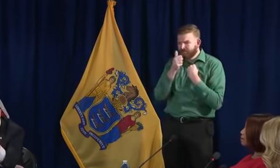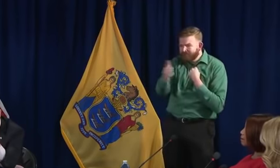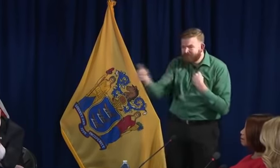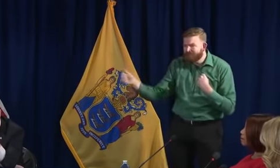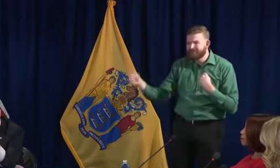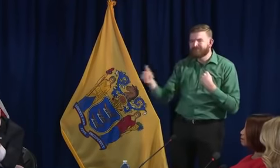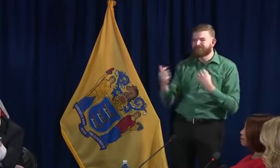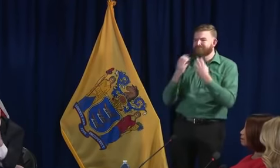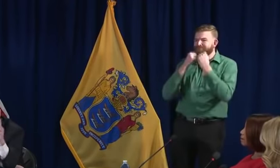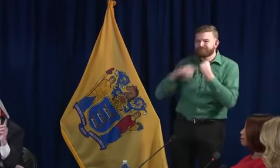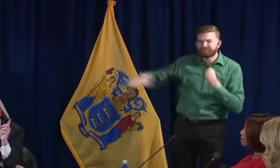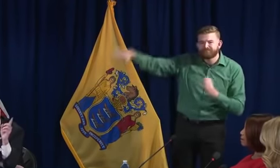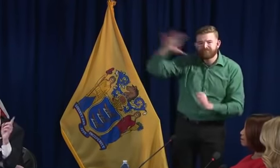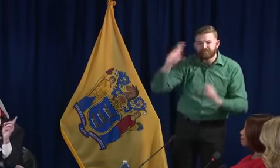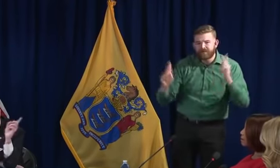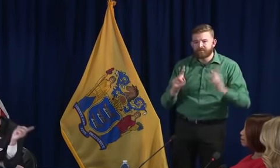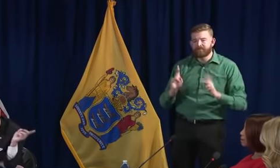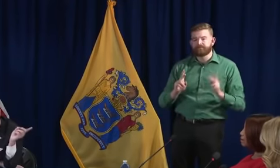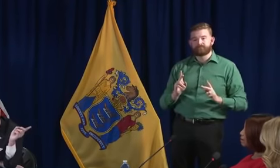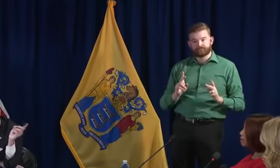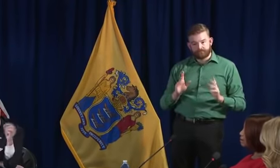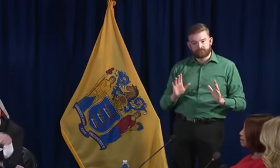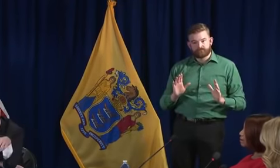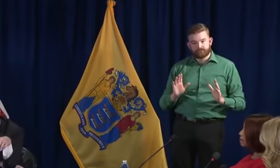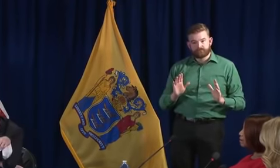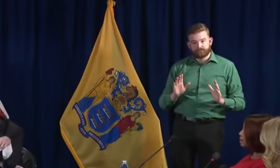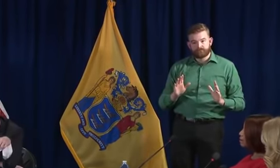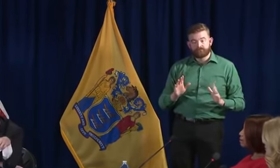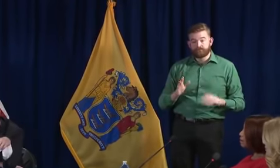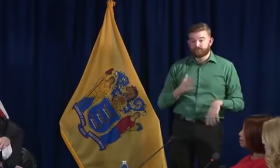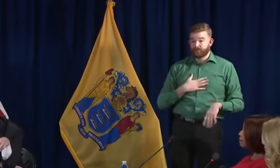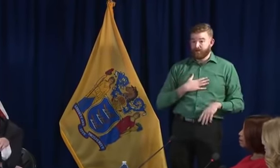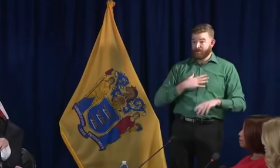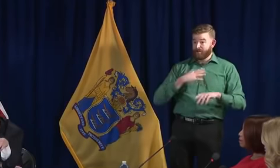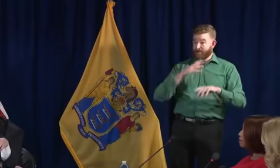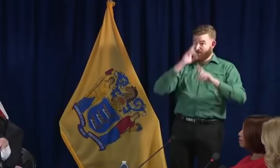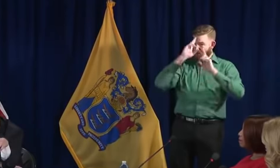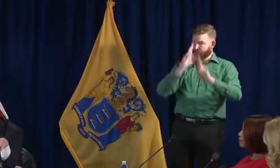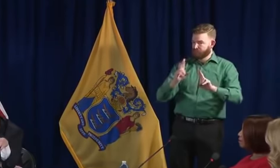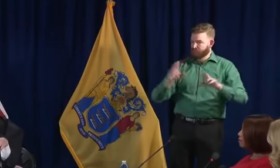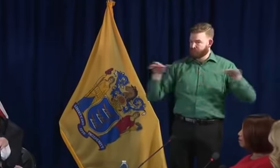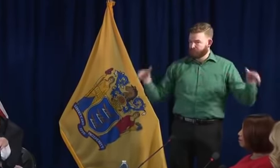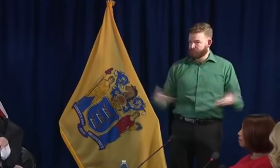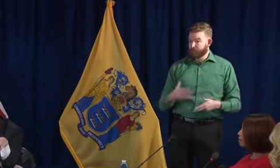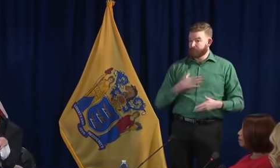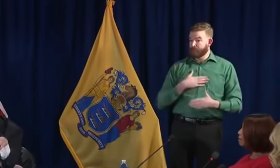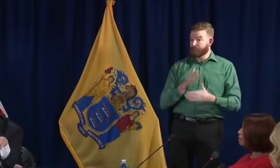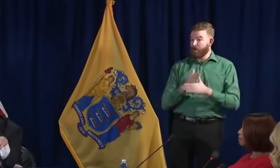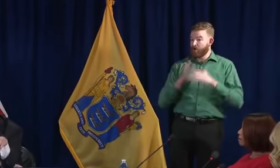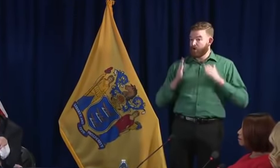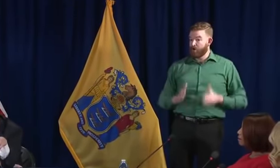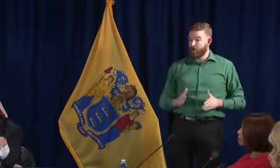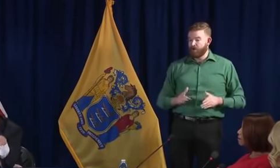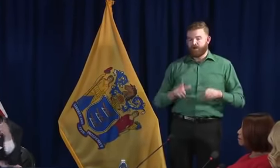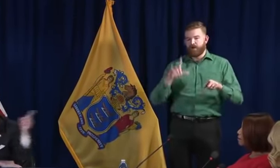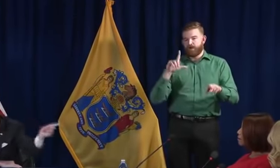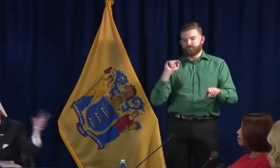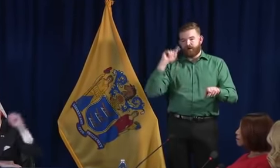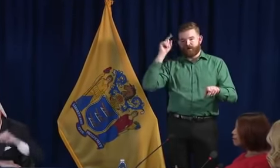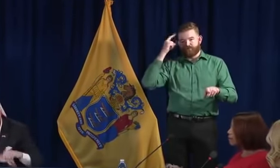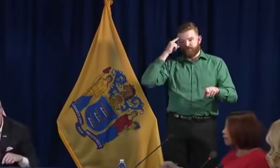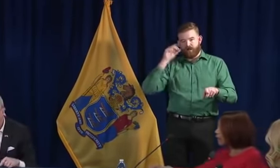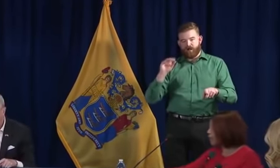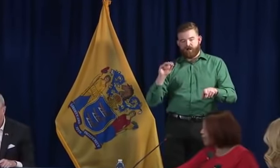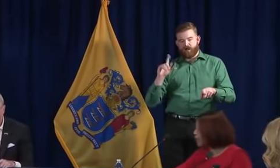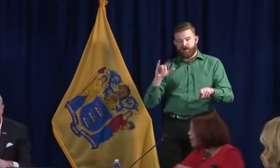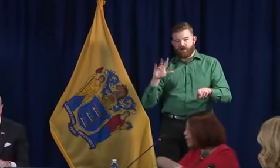you all. With that, it is my honor to introduce, to say a few words, my partner in government, the Lieutenant Governor of the great state of New Jersey, Sheila